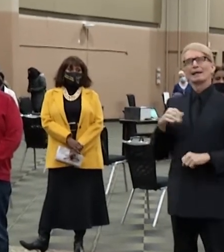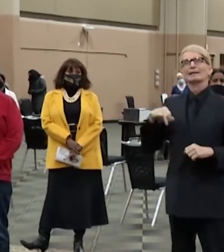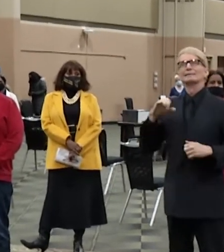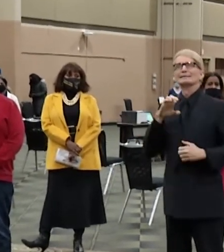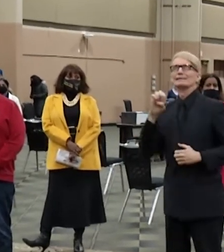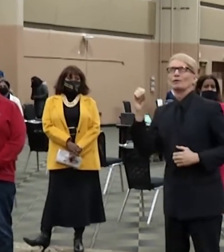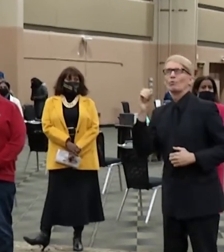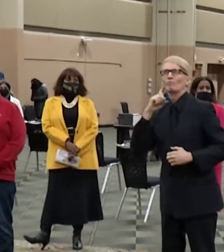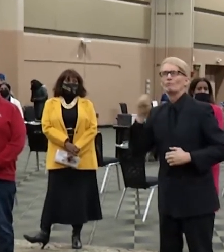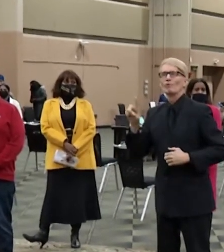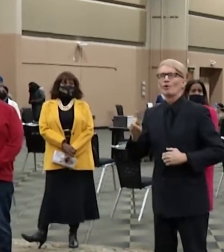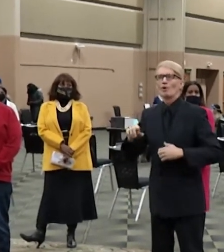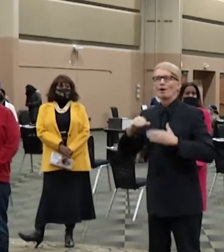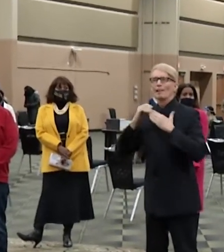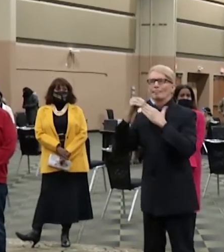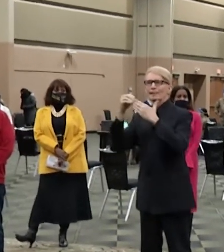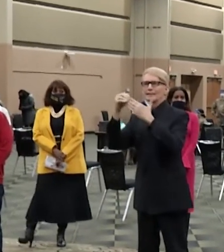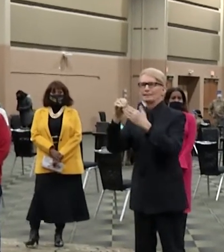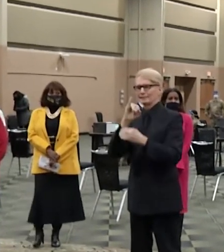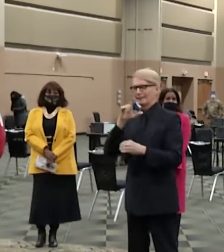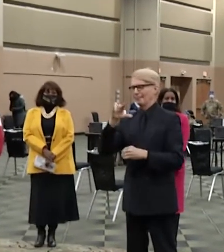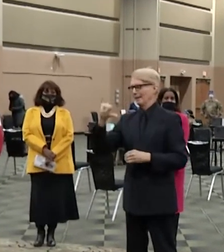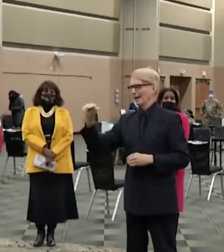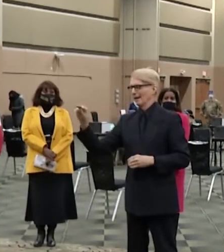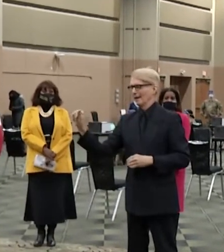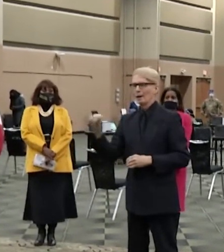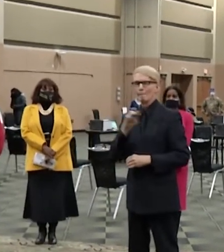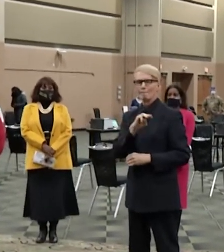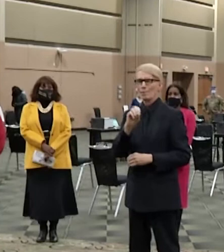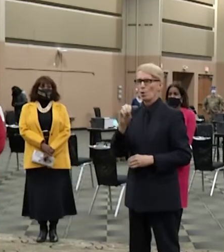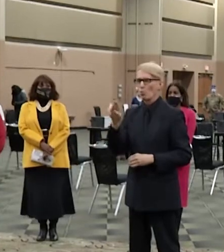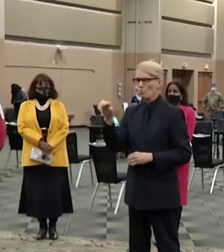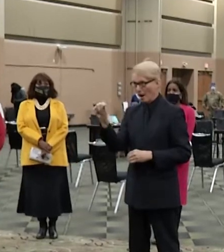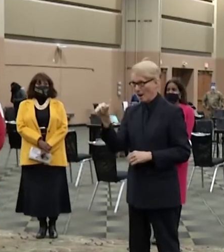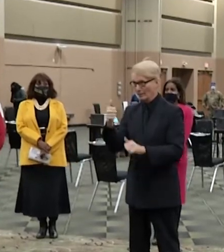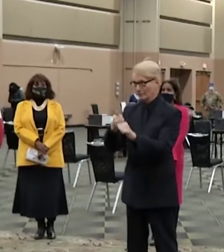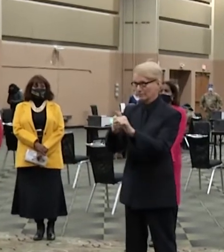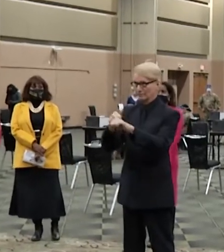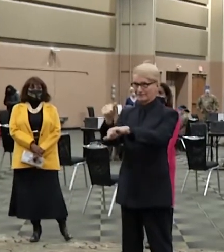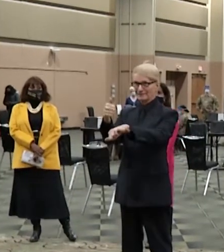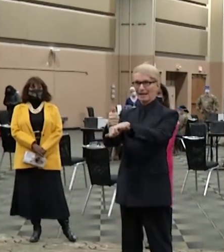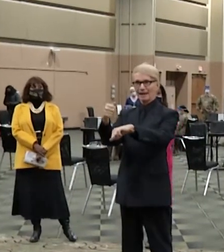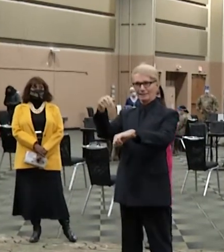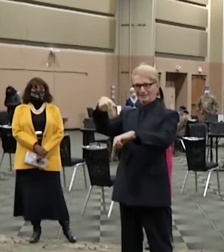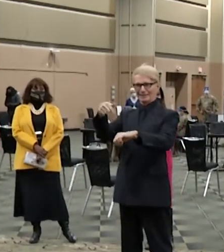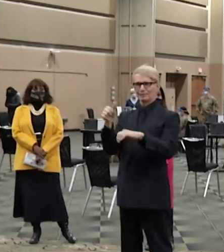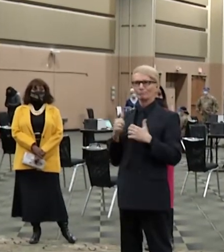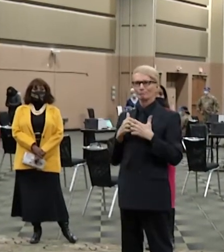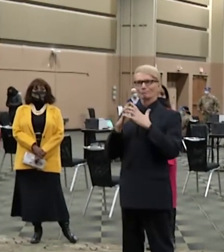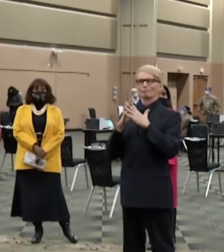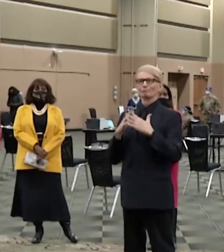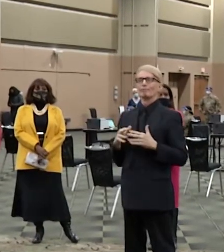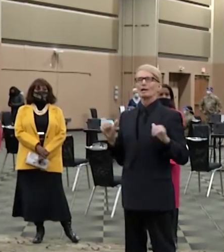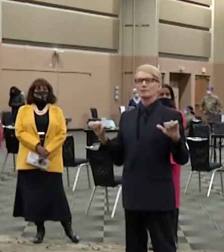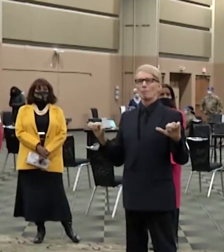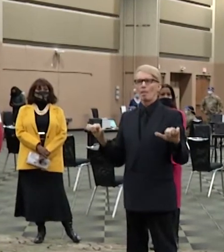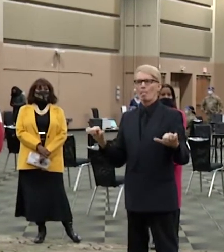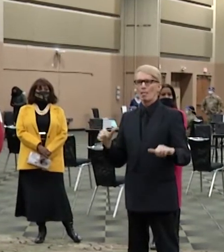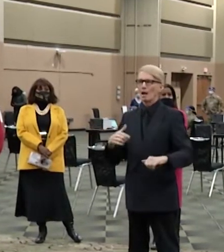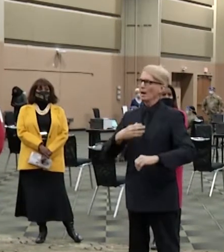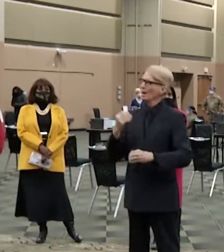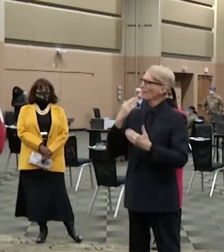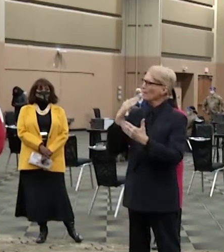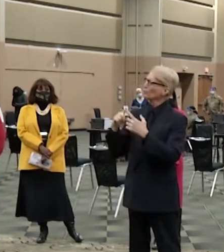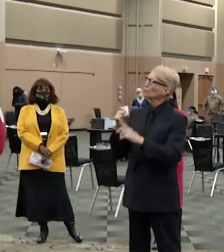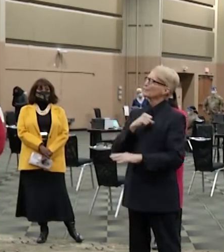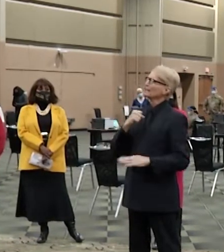Services lead Ileana Mora for making this site possible. And a big thank you to Senator